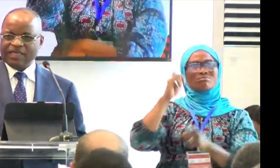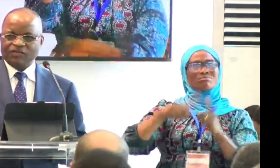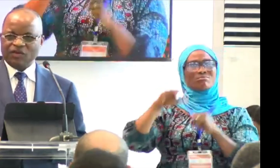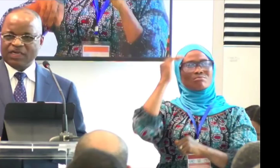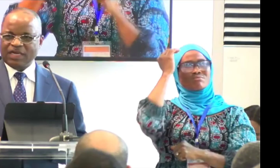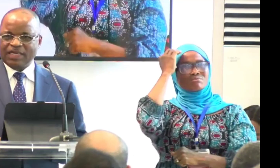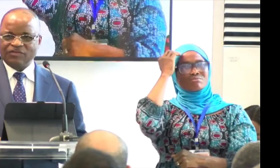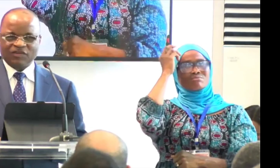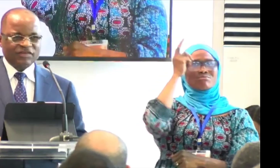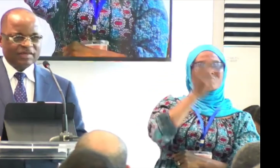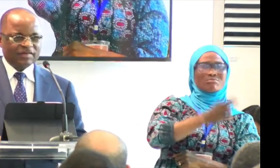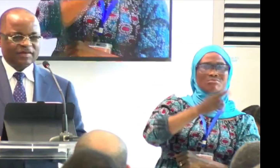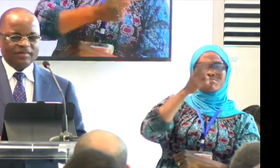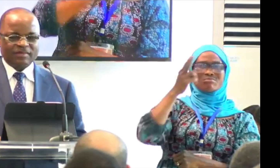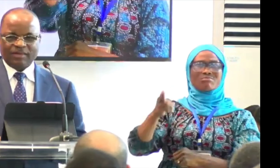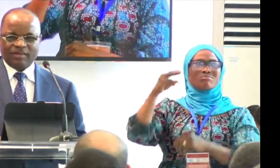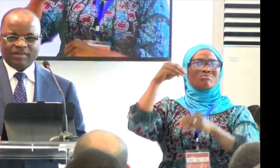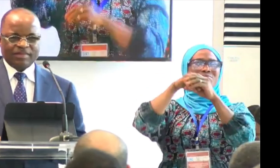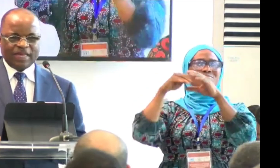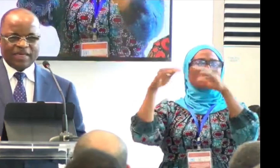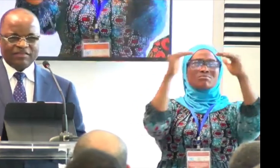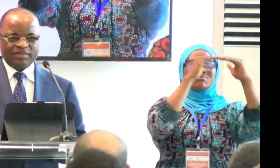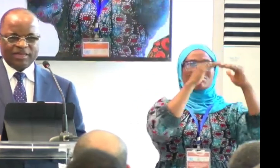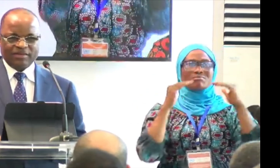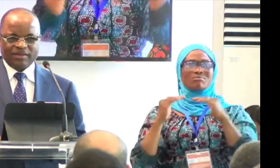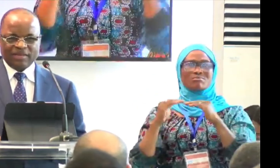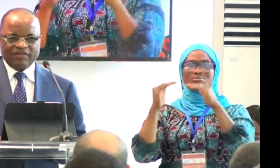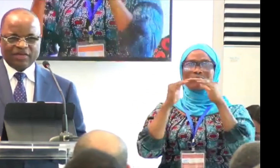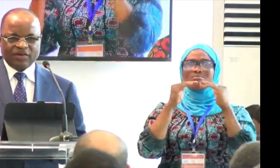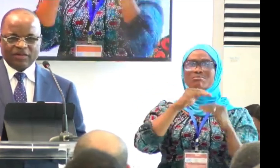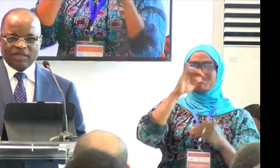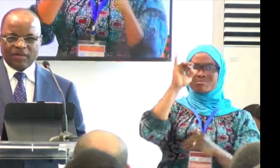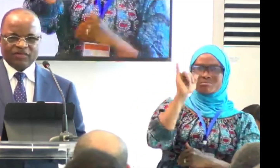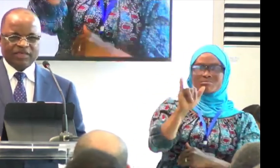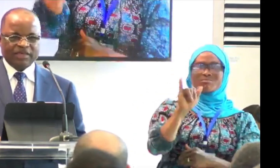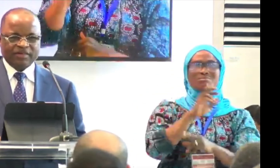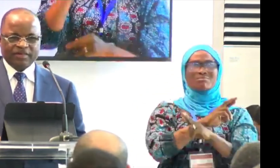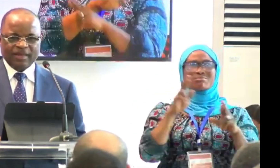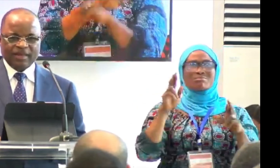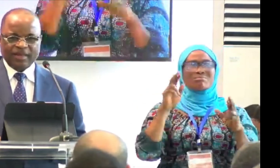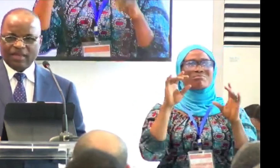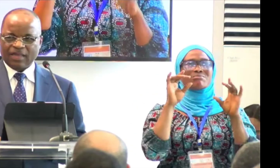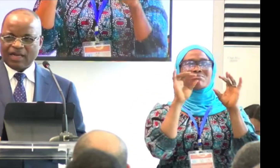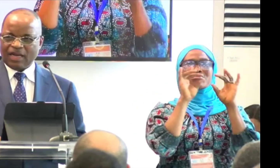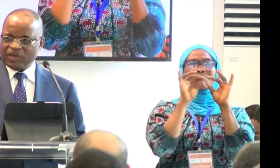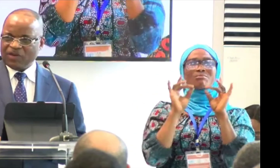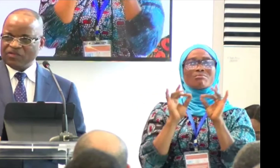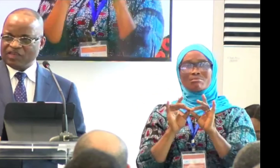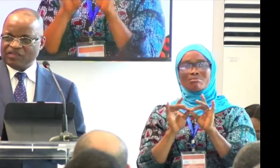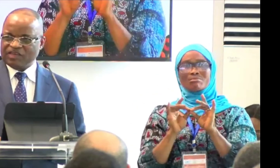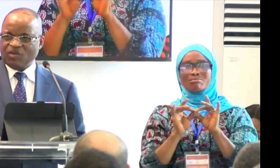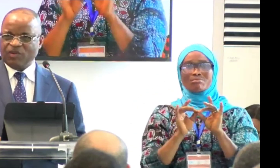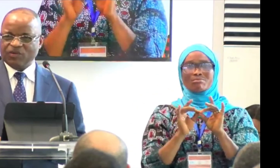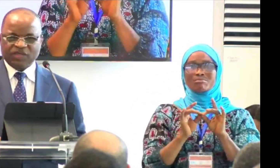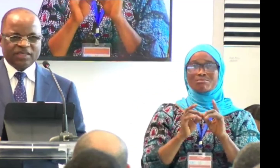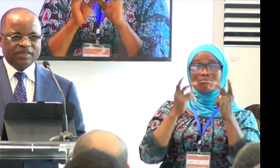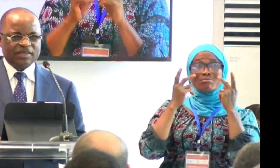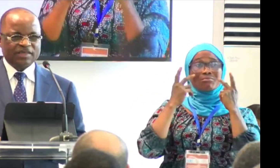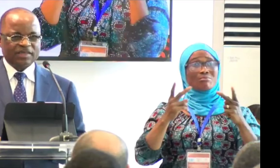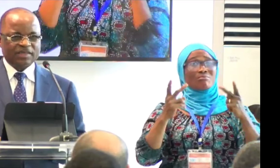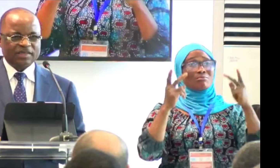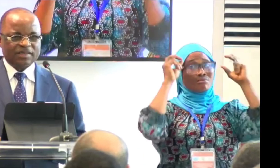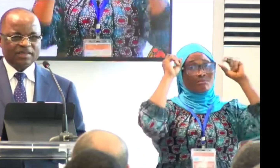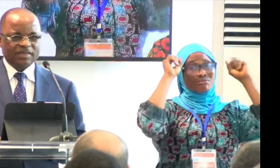the historical injustice that has been levied on the continent, and we don't seize the